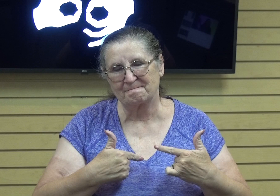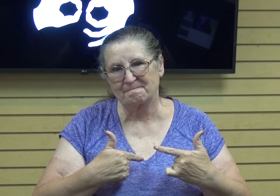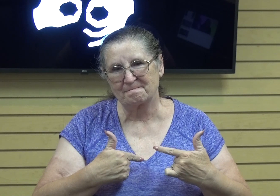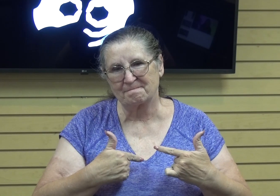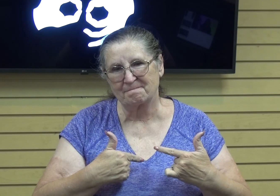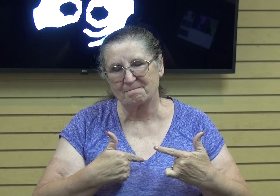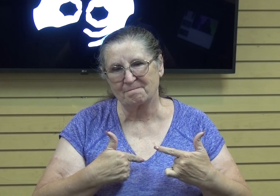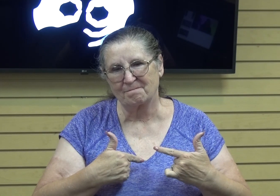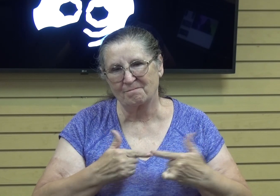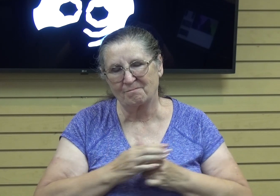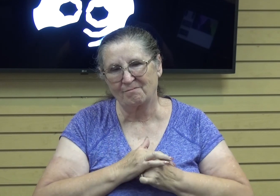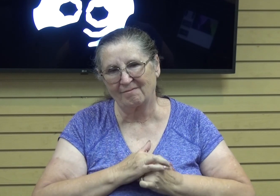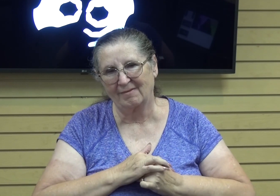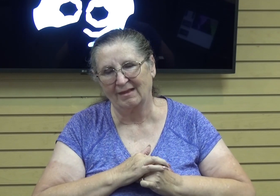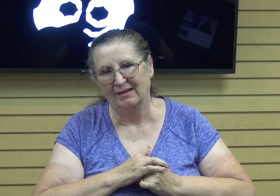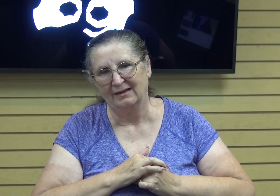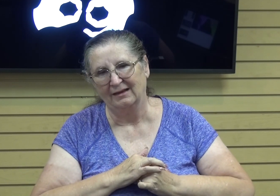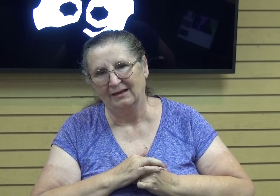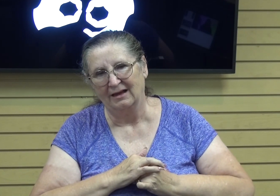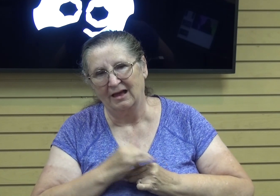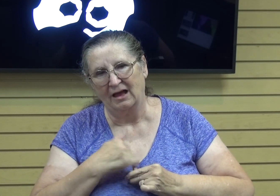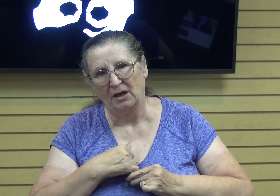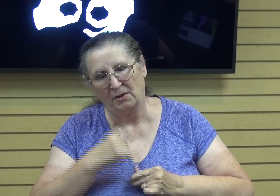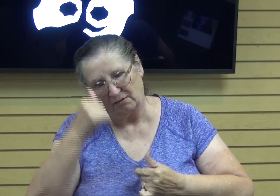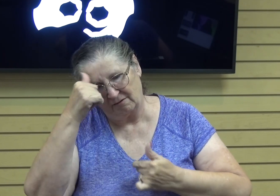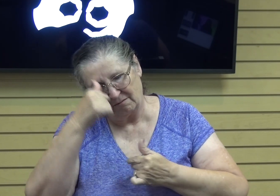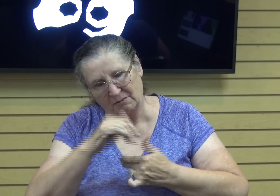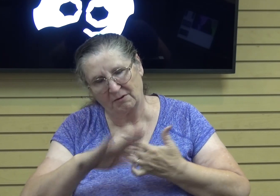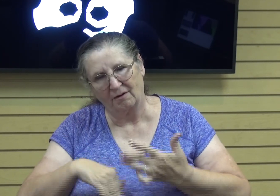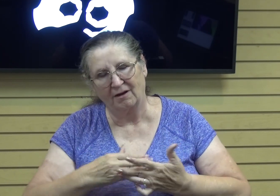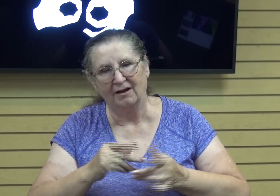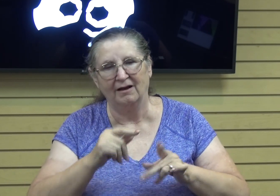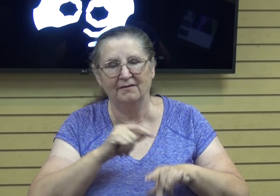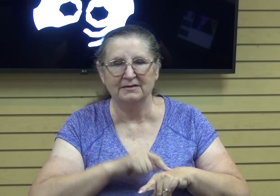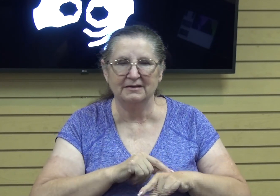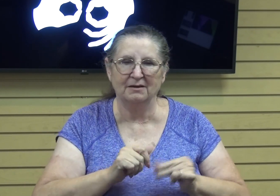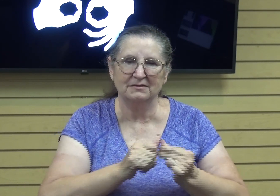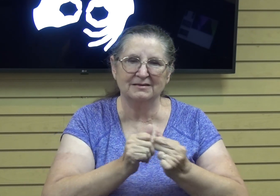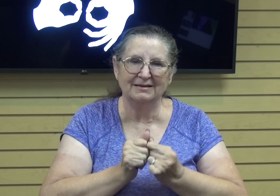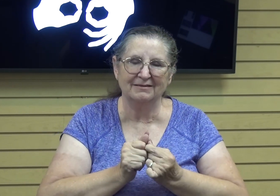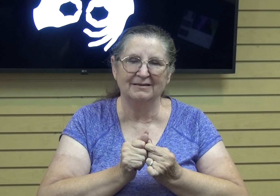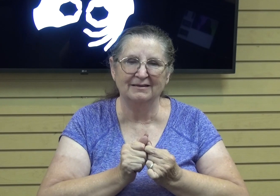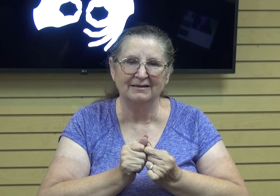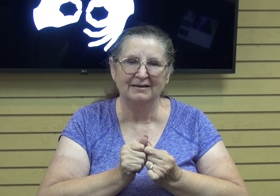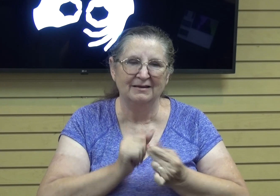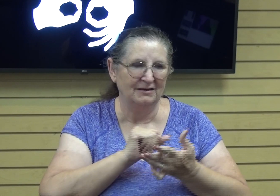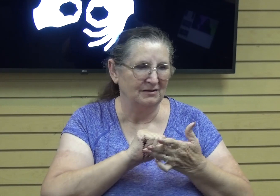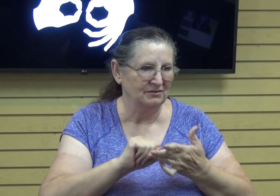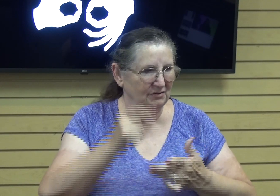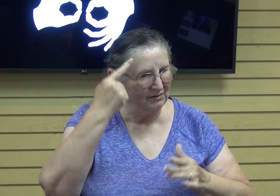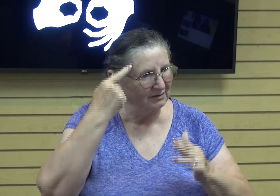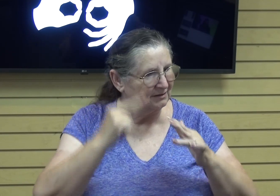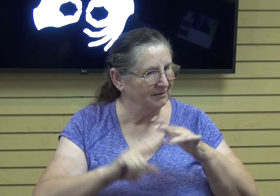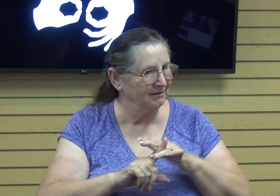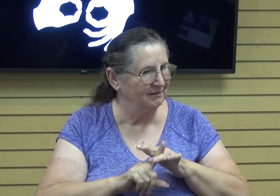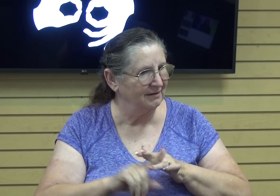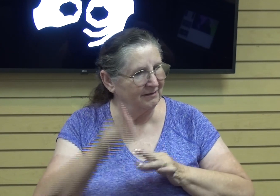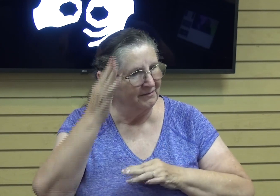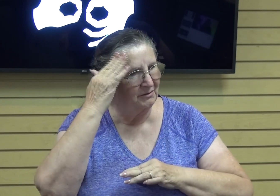like remembering all the times together, of course, this scripture came to mind. A very familiar one is